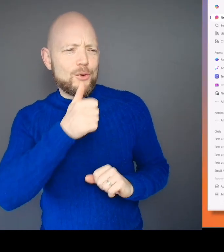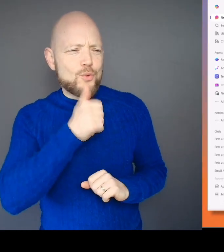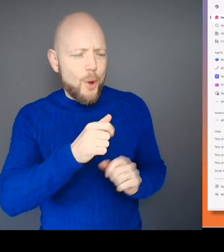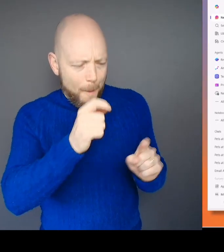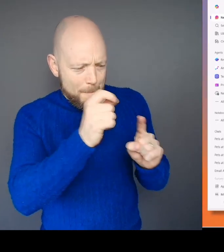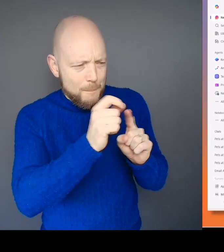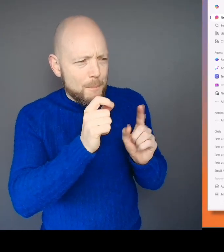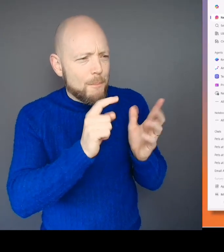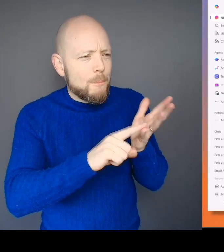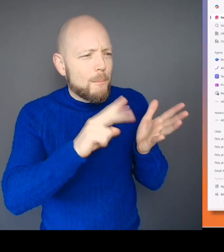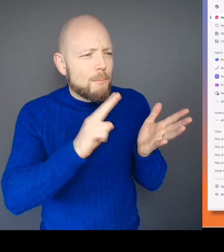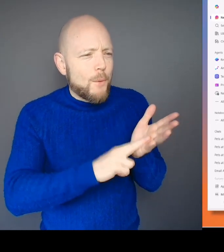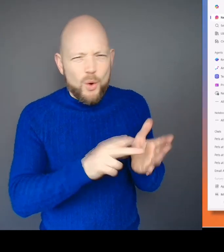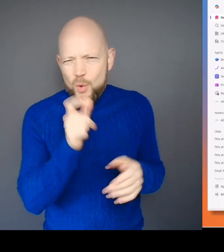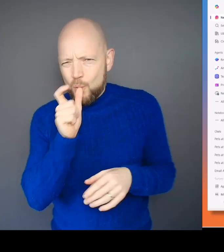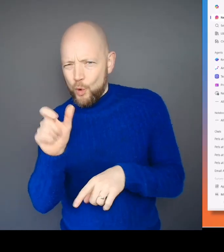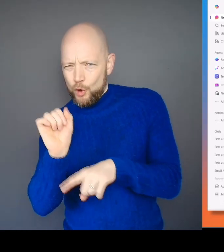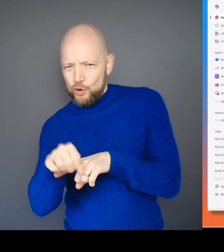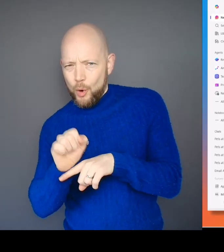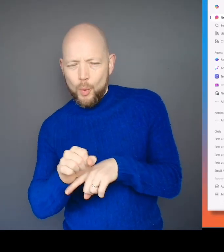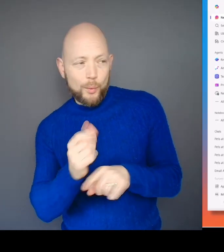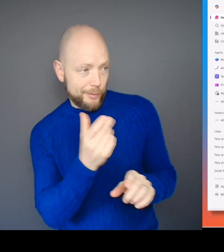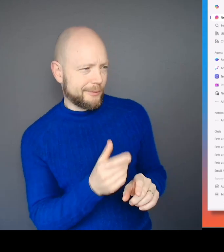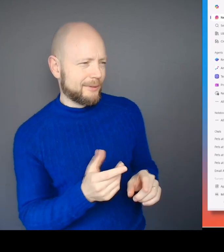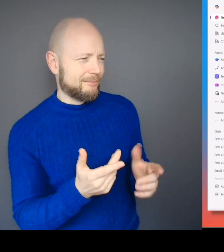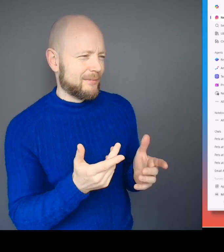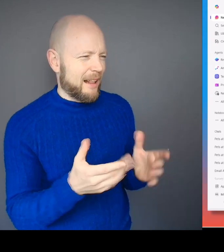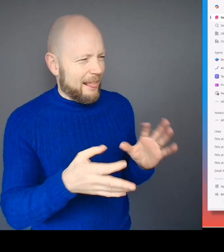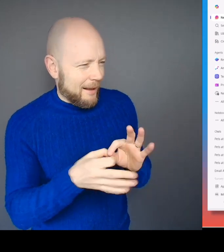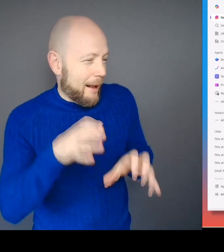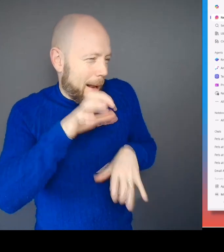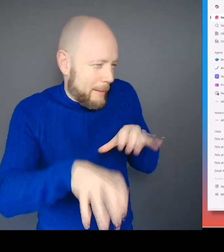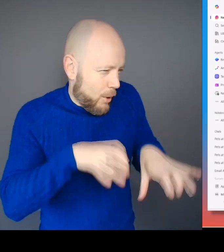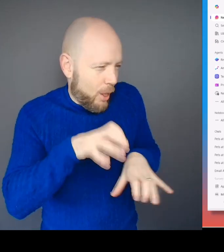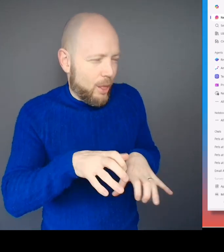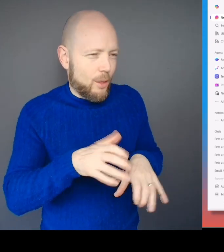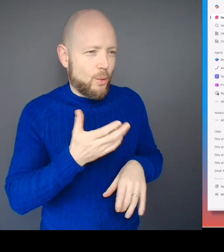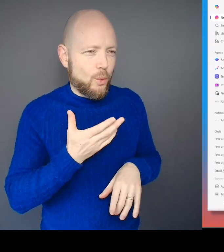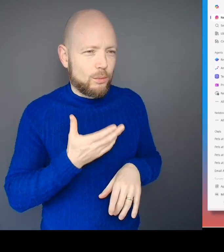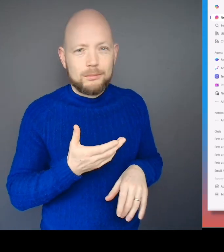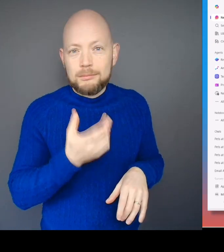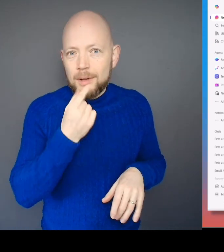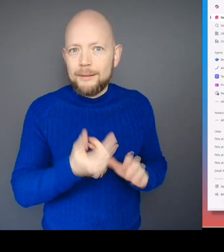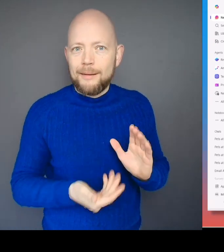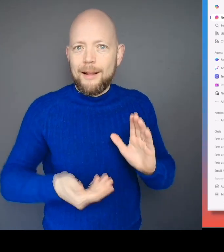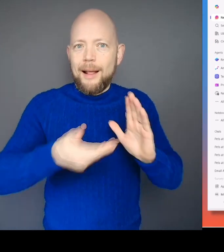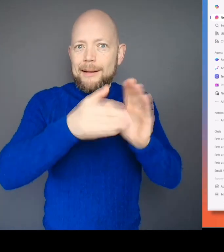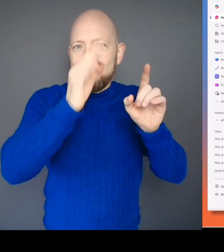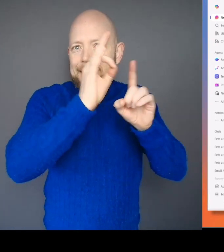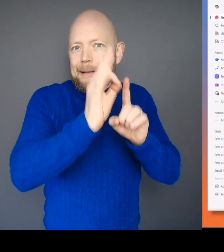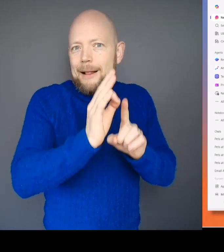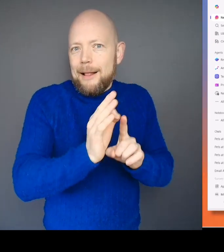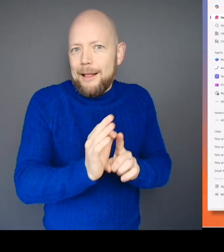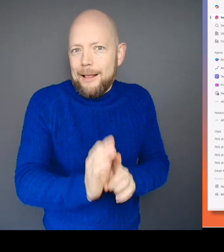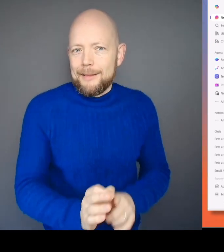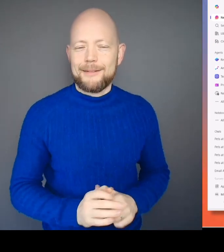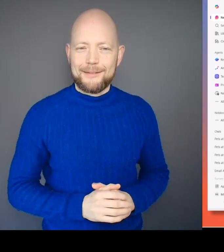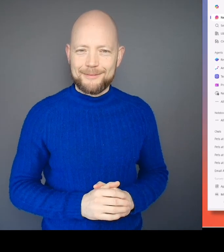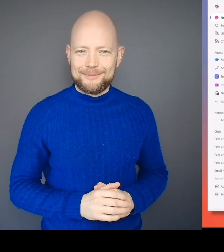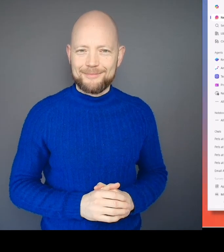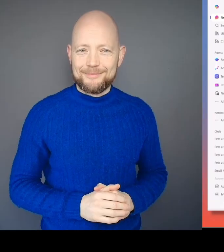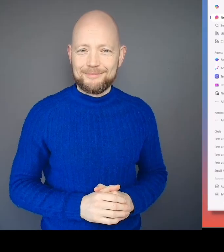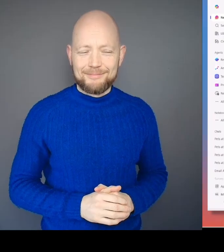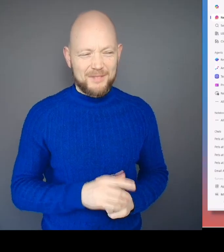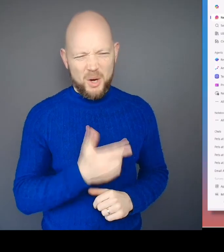tone, using puns for pets and animals wherever possible. Now, I can also put in a length. I could say use bullet points. I could say use a